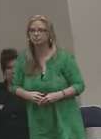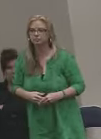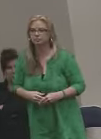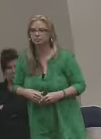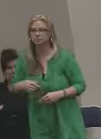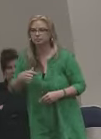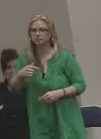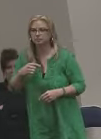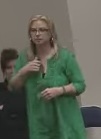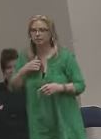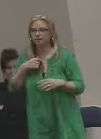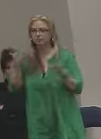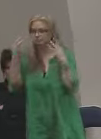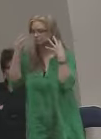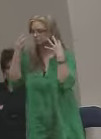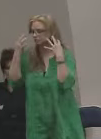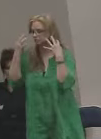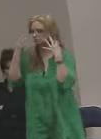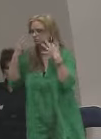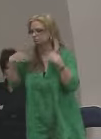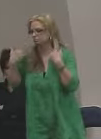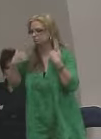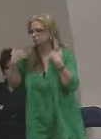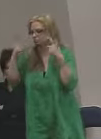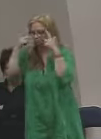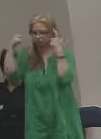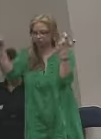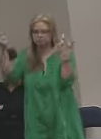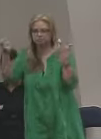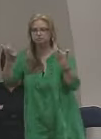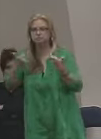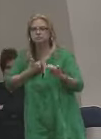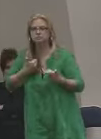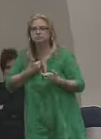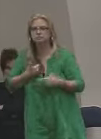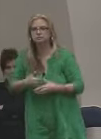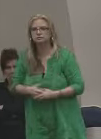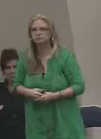I was narcissistic, I was young, I was full of myself.